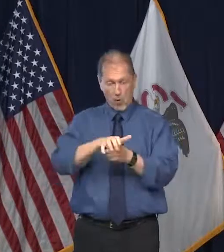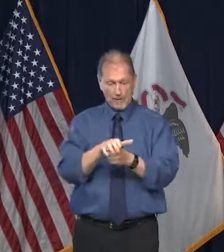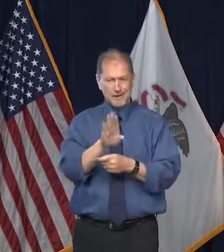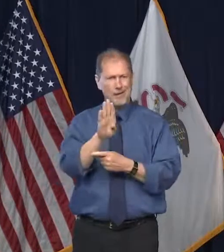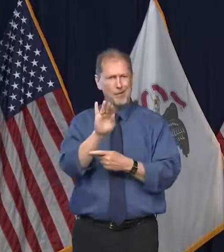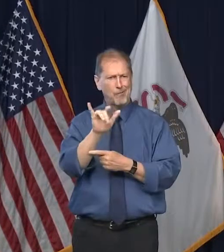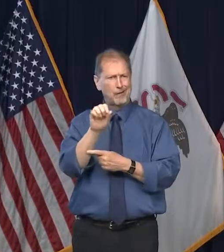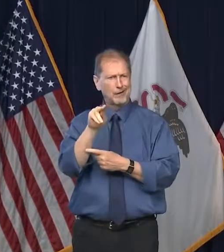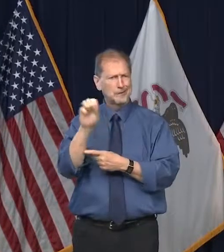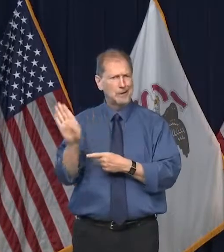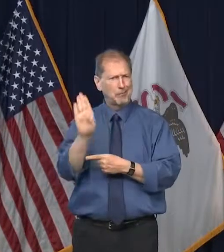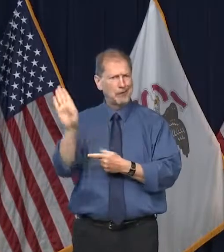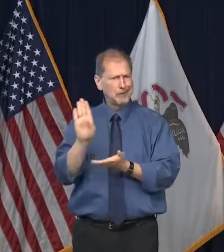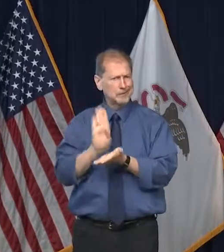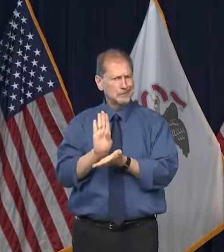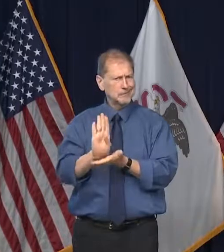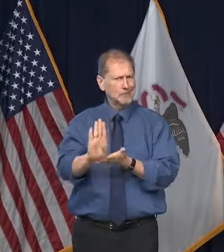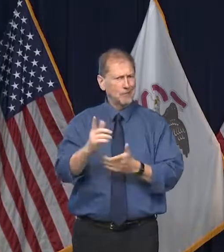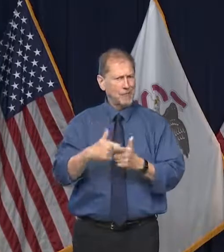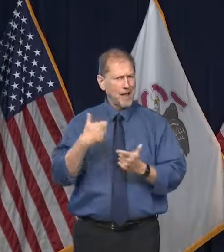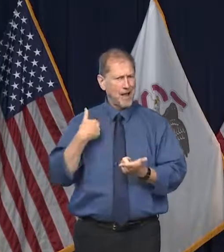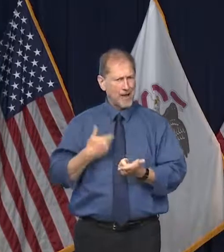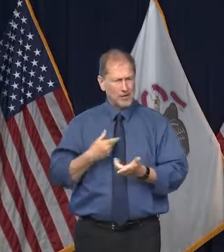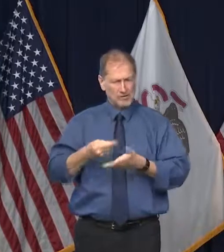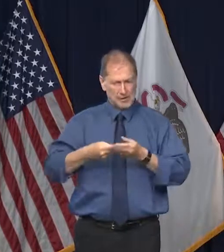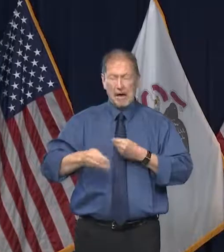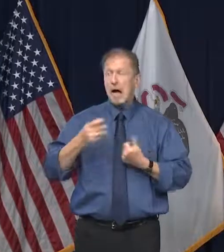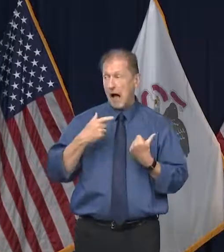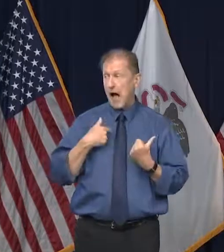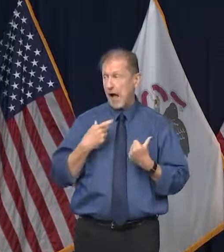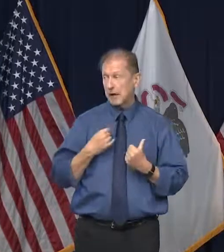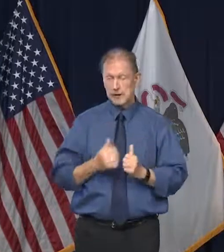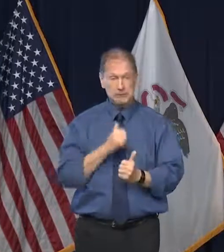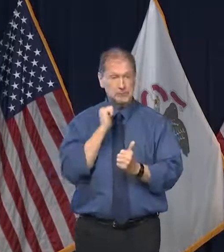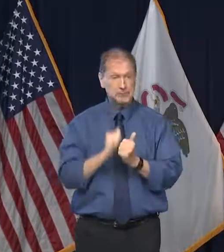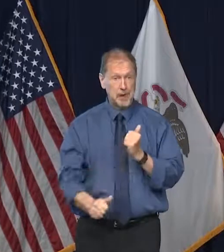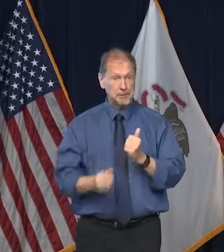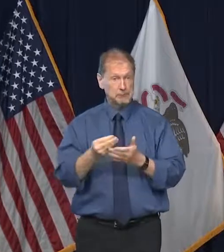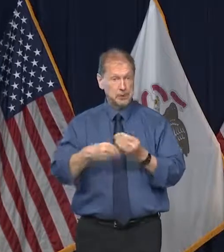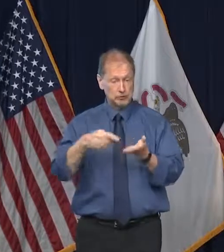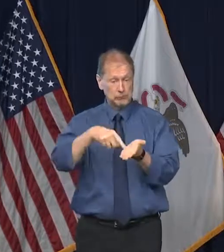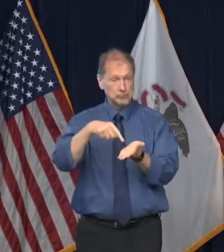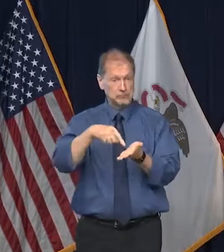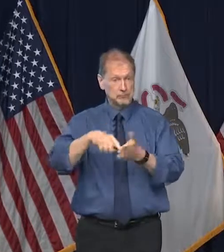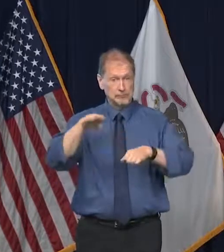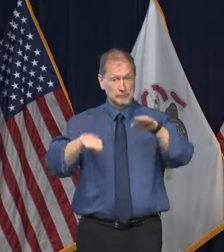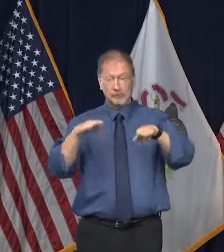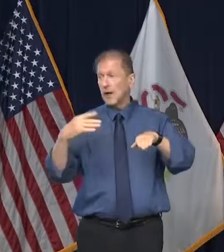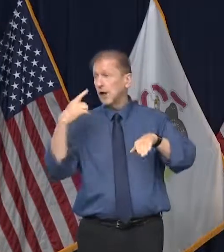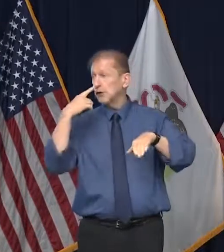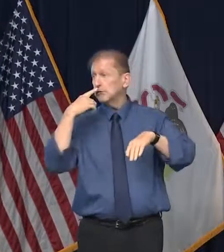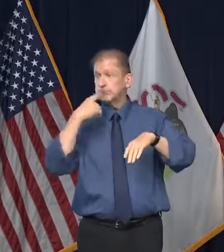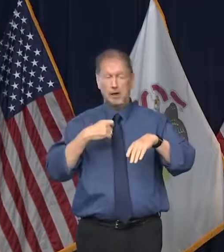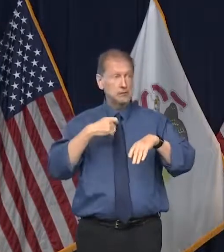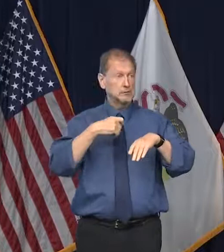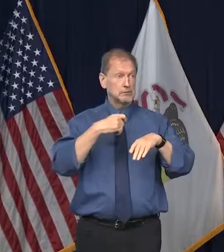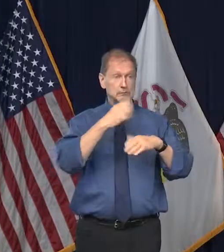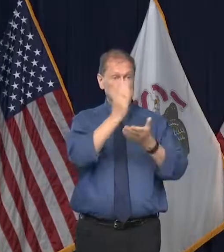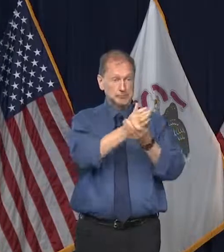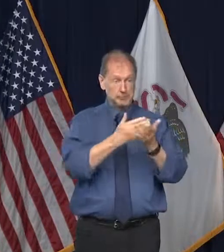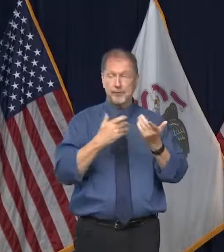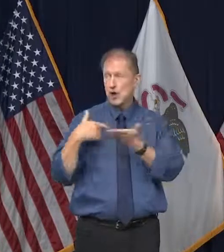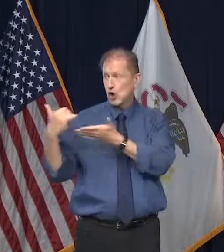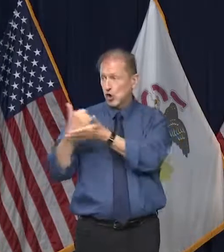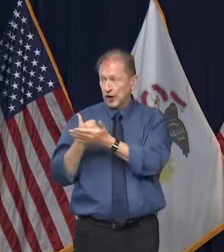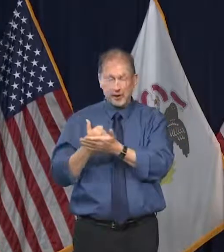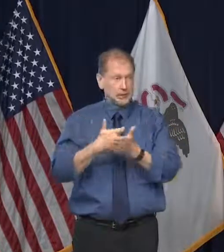our state budget. And I did balance the budget for 2020. I balanced that FY 2020